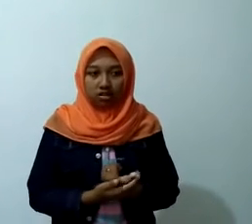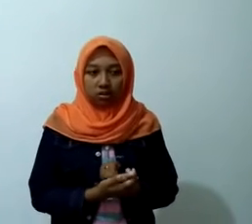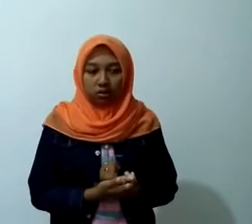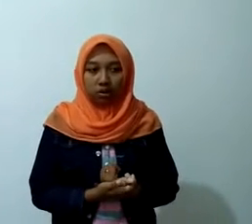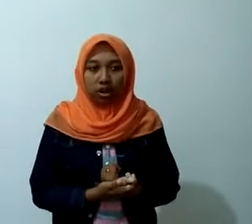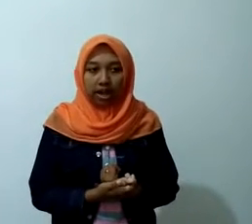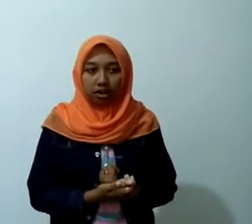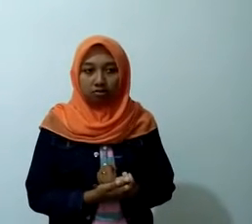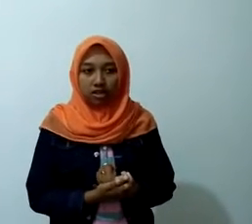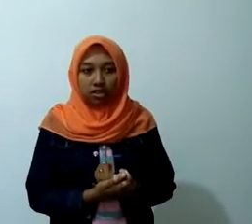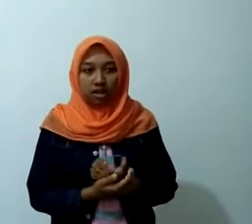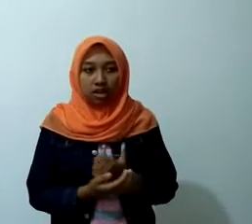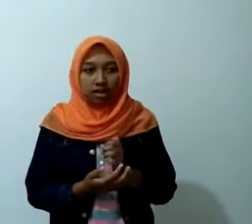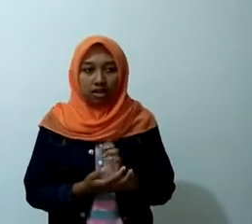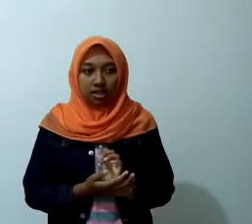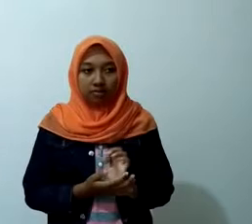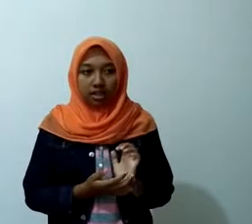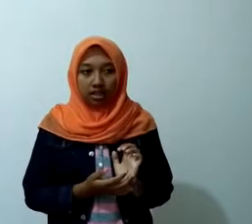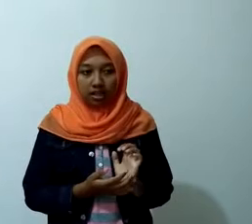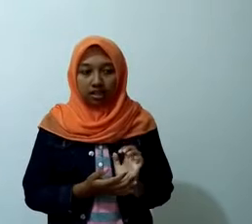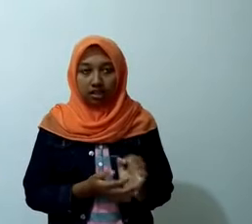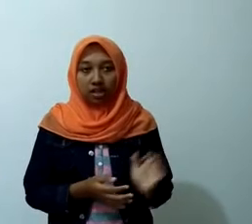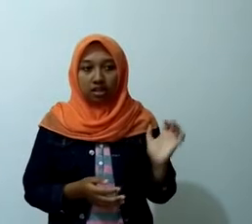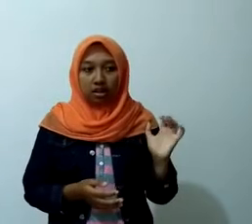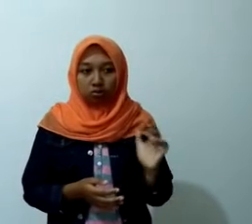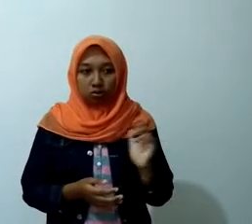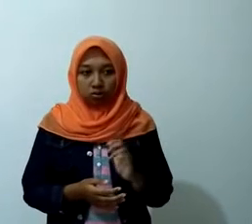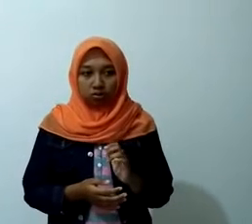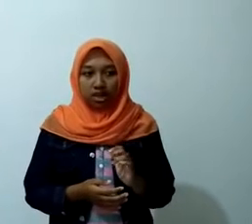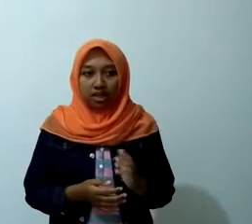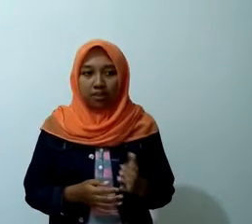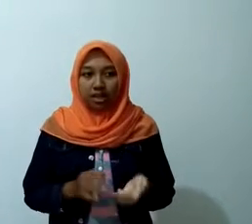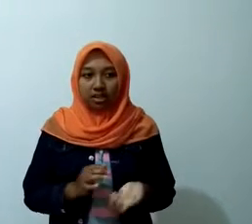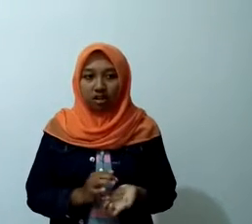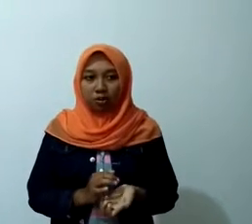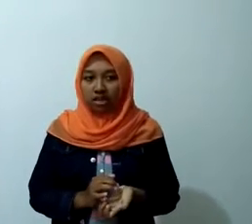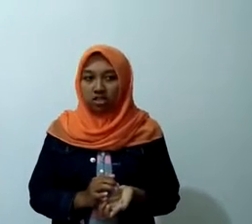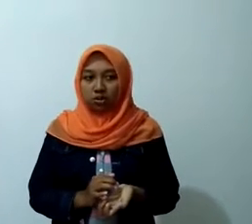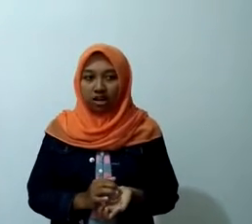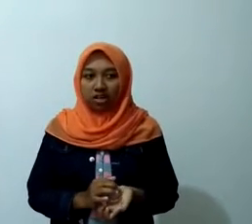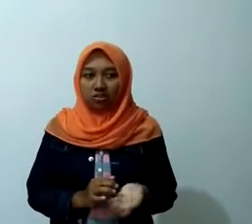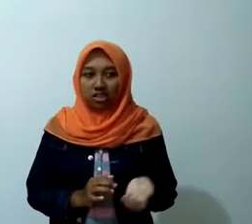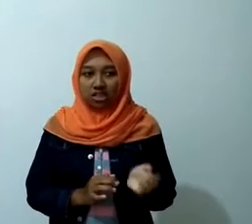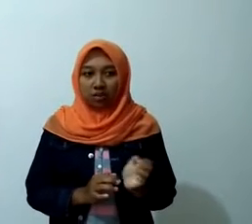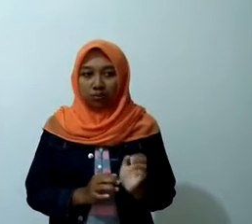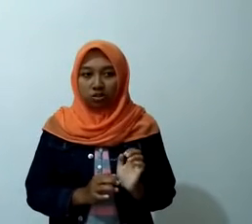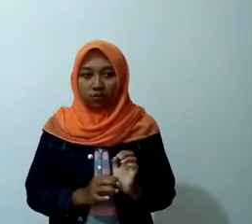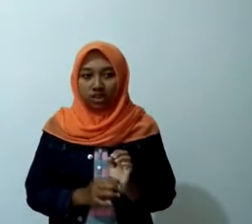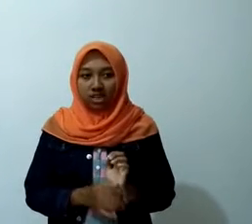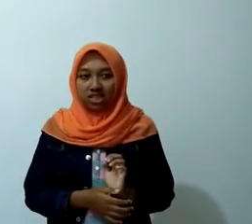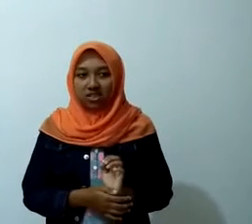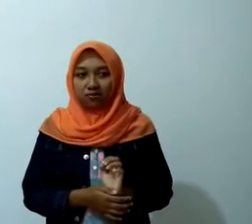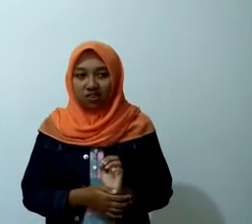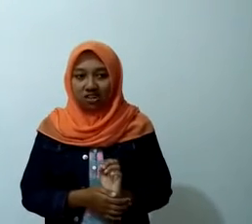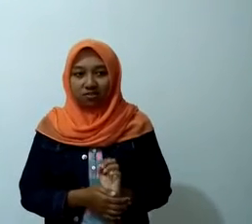horizontally across curve and word written vertically down curve. The pattern of black square usually serves to separate